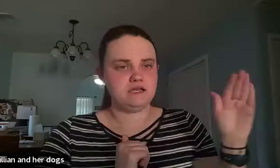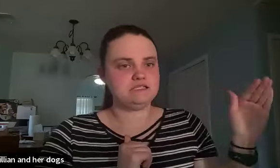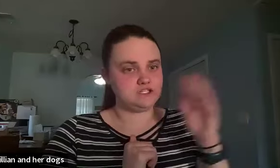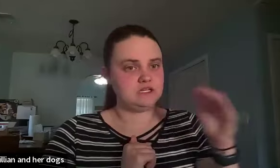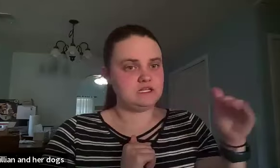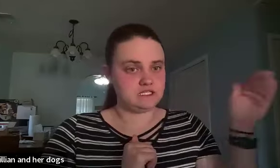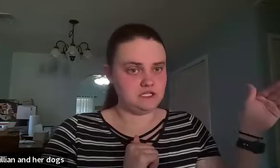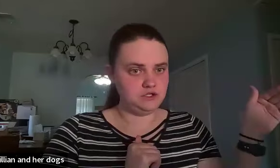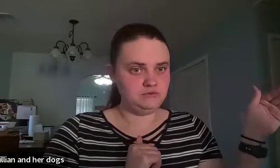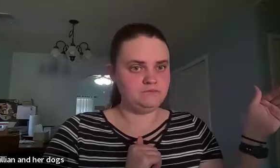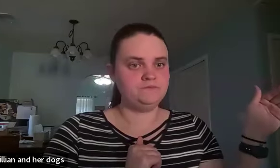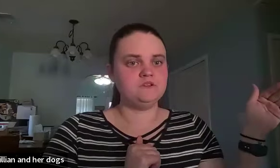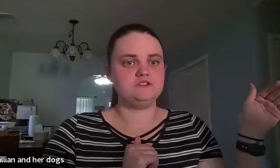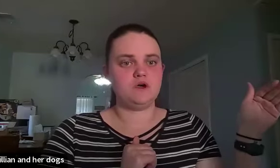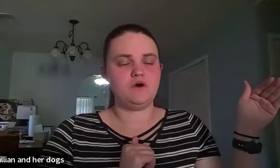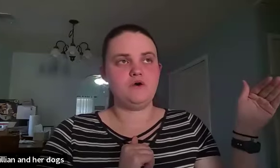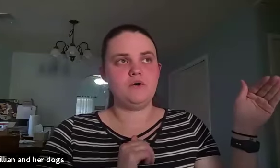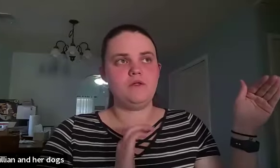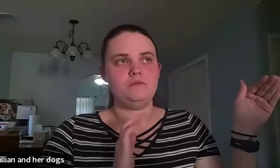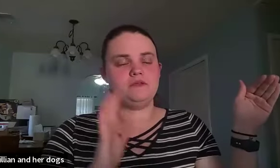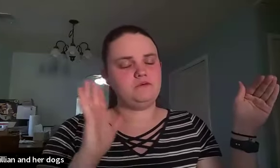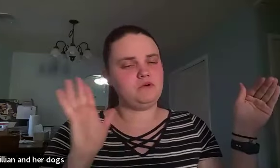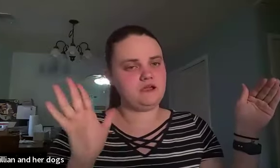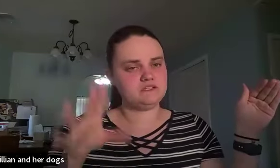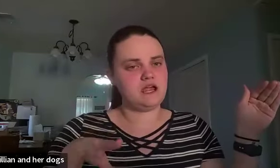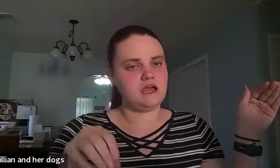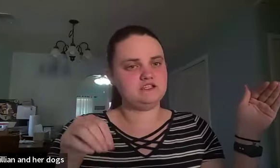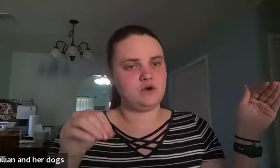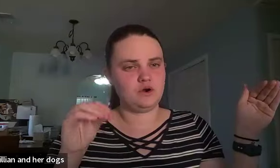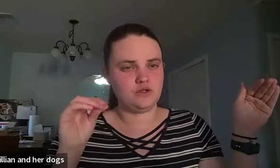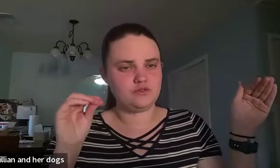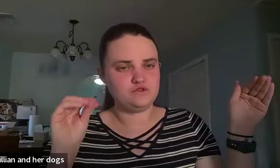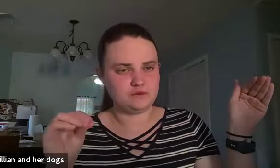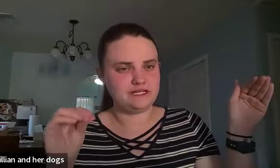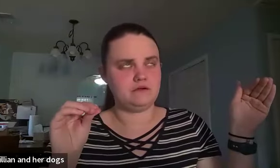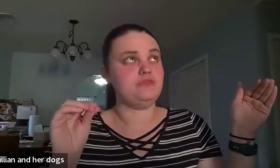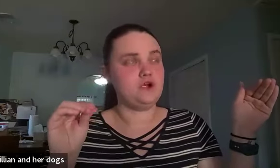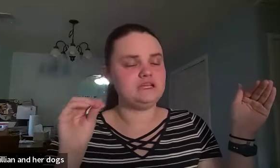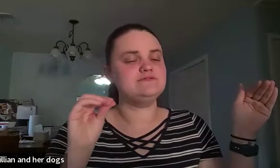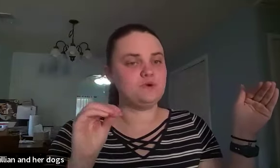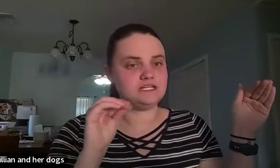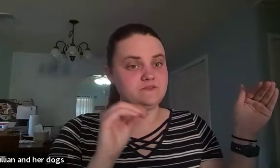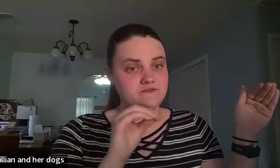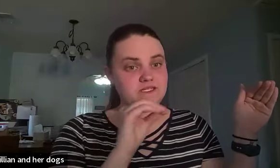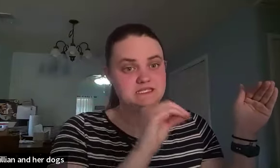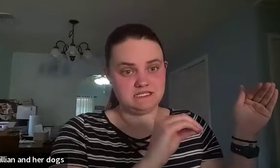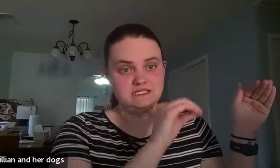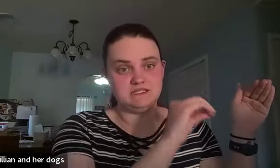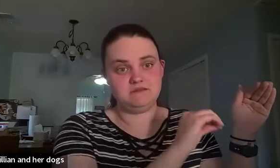like I said, is going to continue. So, but the one thing I was going to add is our 30s, 40s, 50s, 60s,